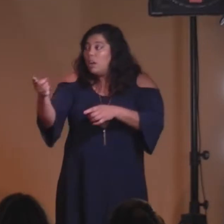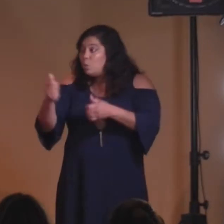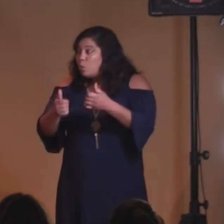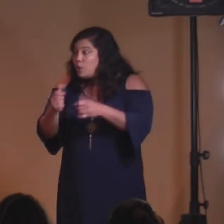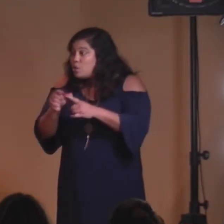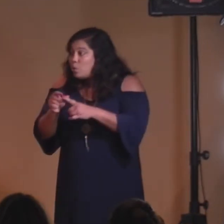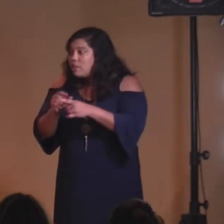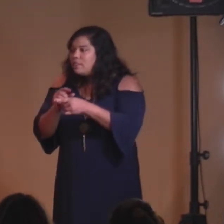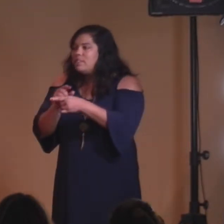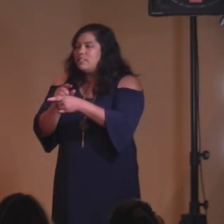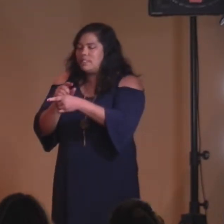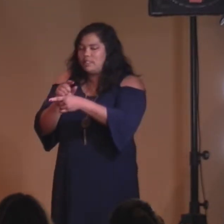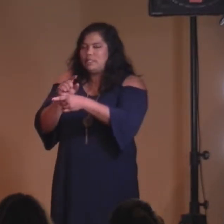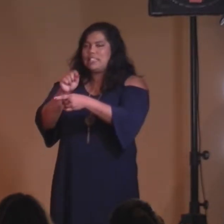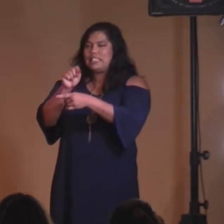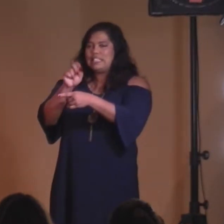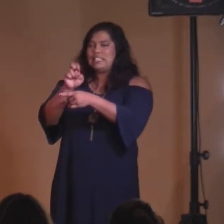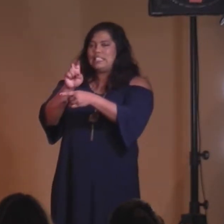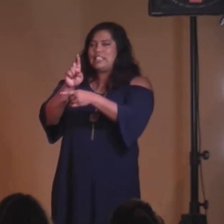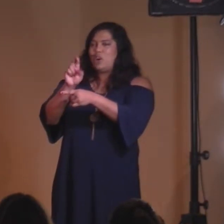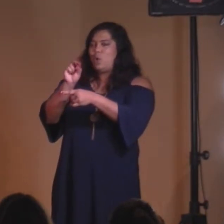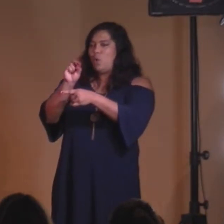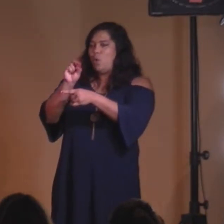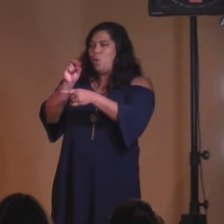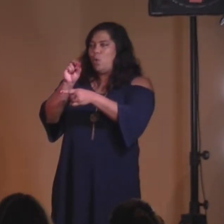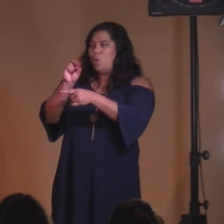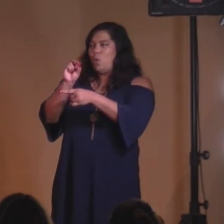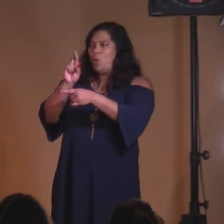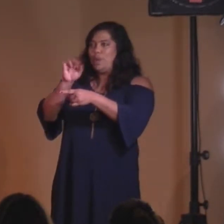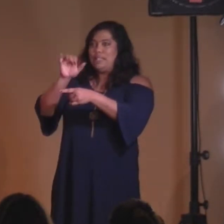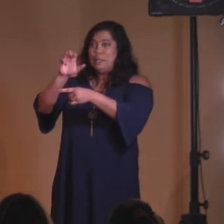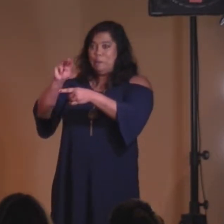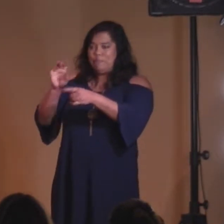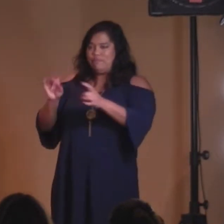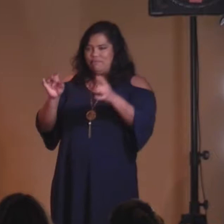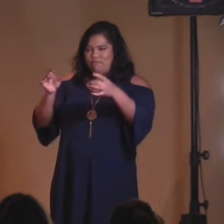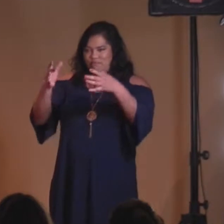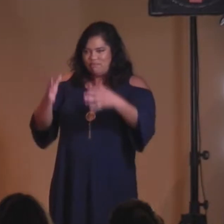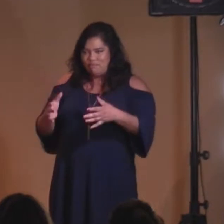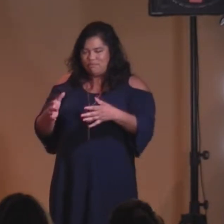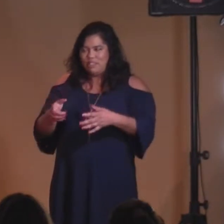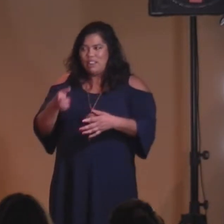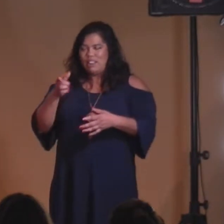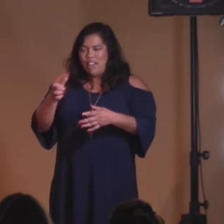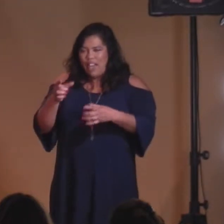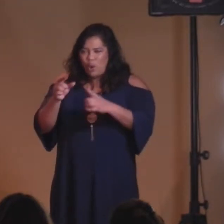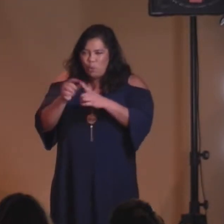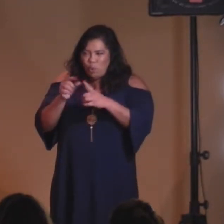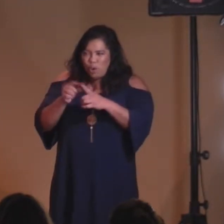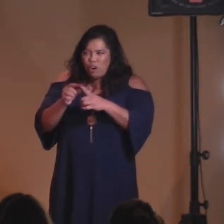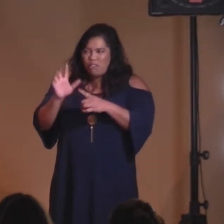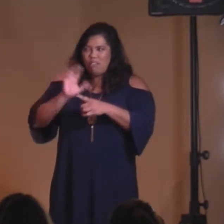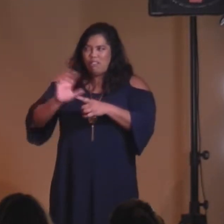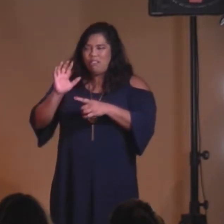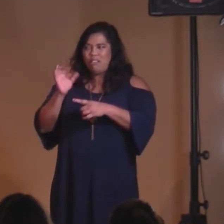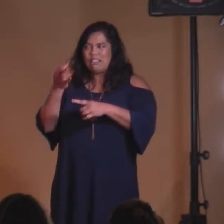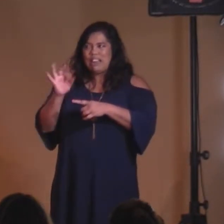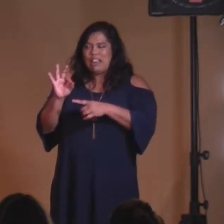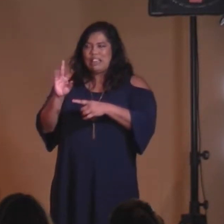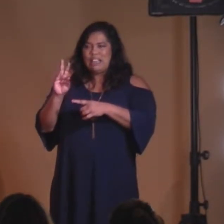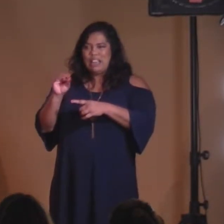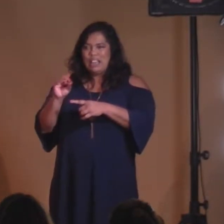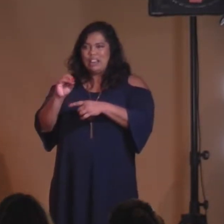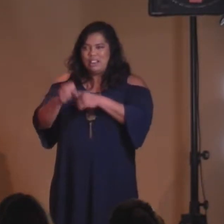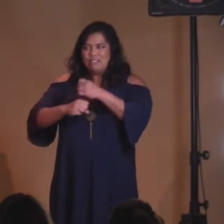Terrorism. The increased use of suicide attacks around the 1980s onward was typified by September